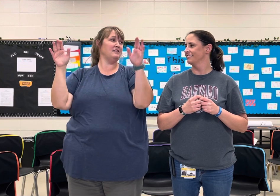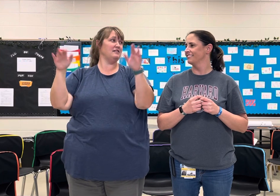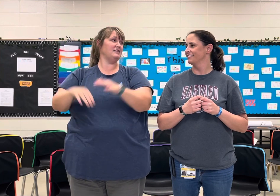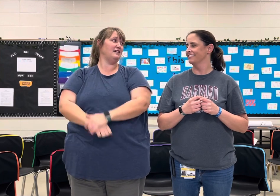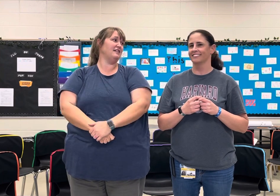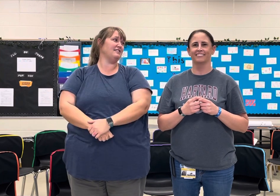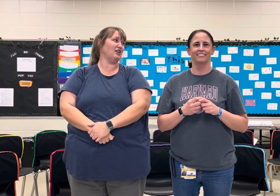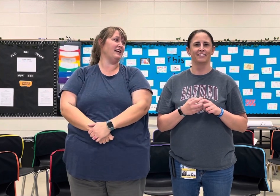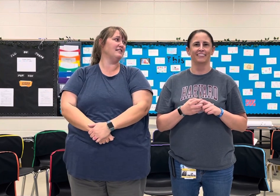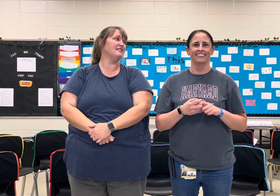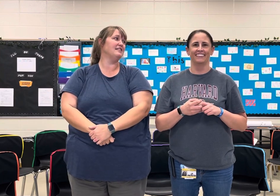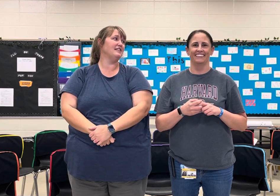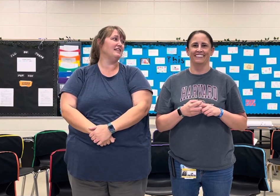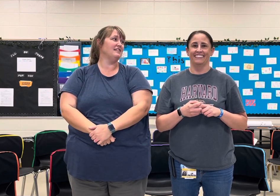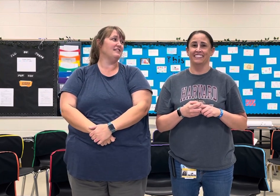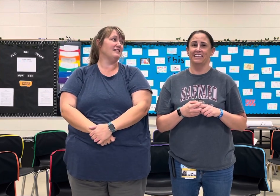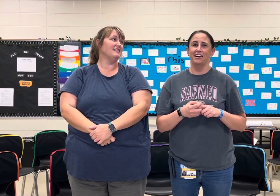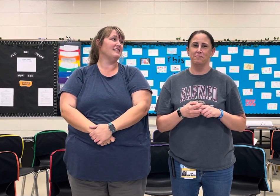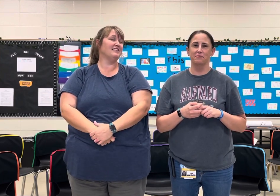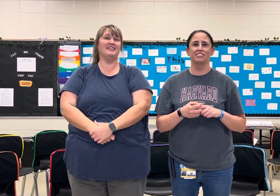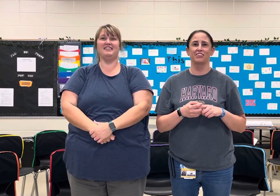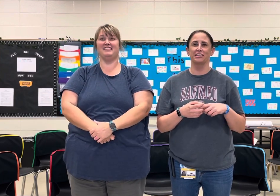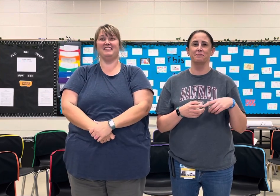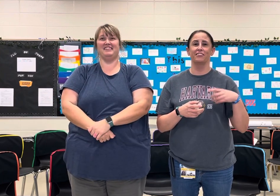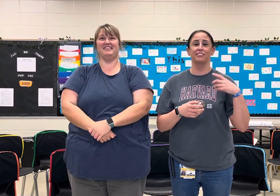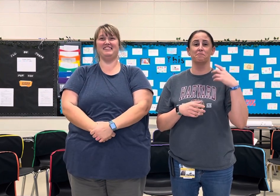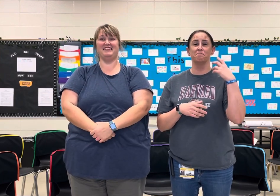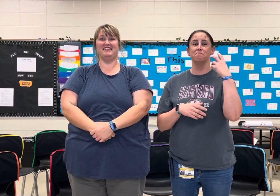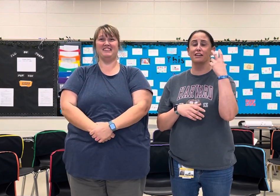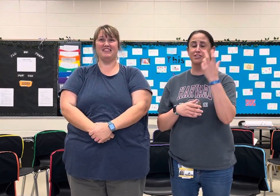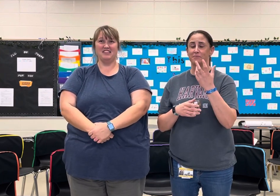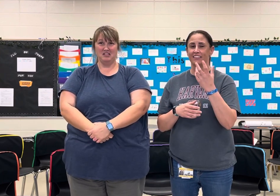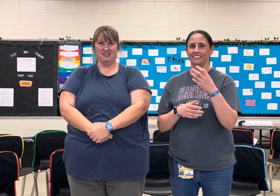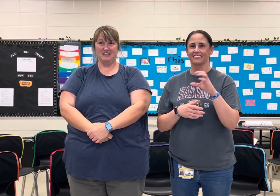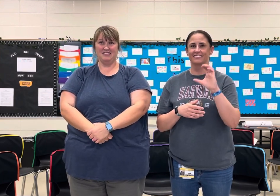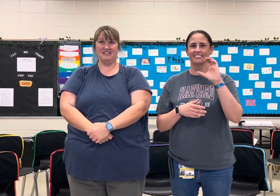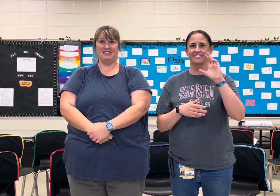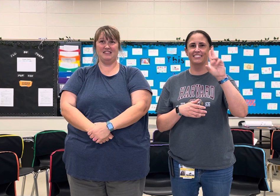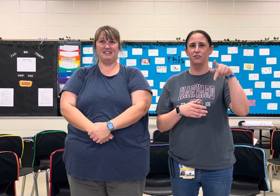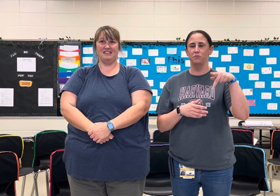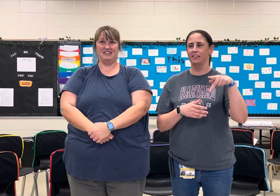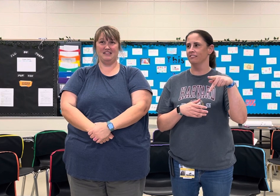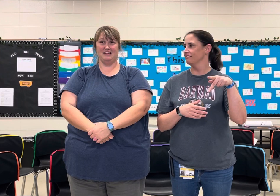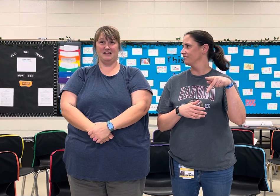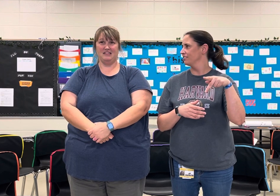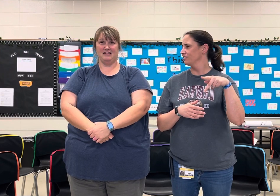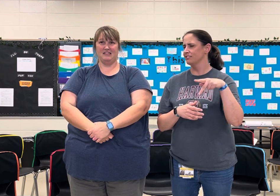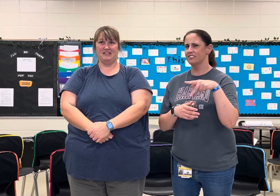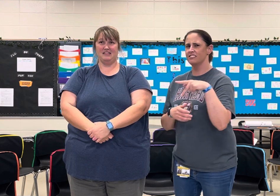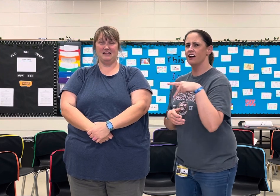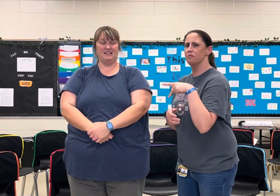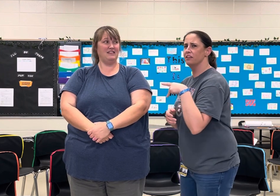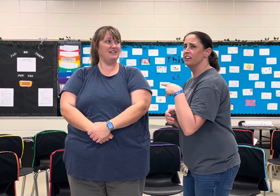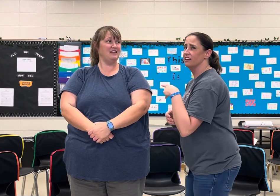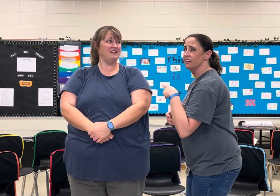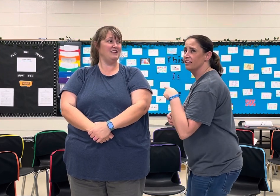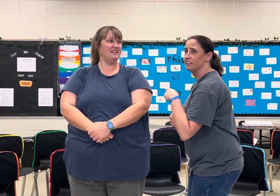Dun, dun, dun. Sorry. cup. Talking about the measurement. CUP. Stop it.